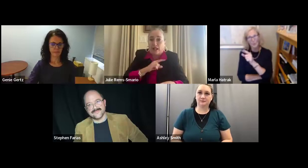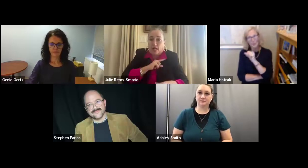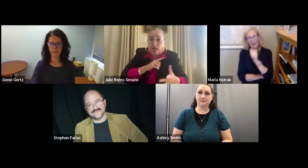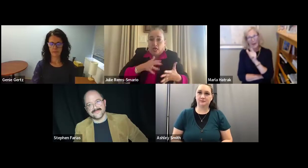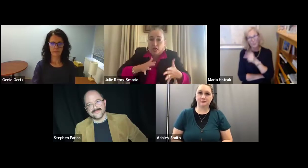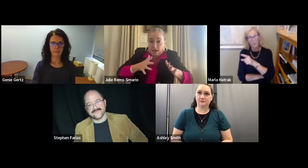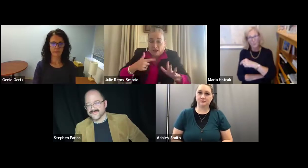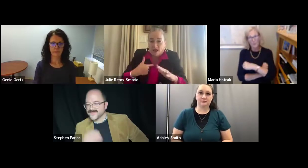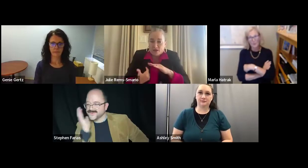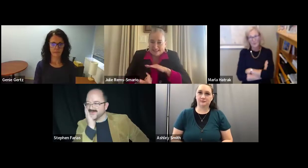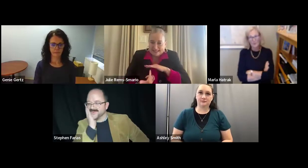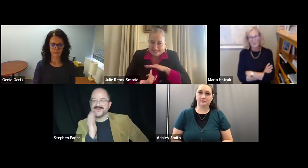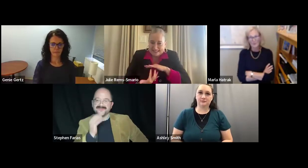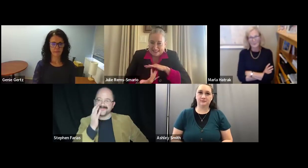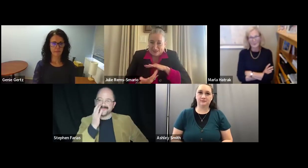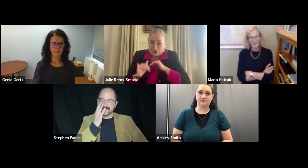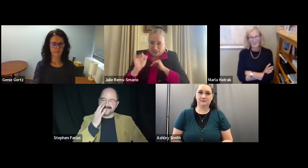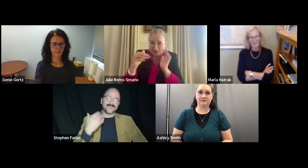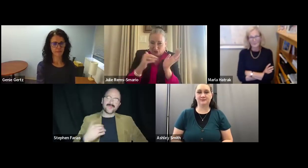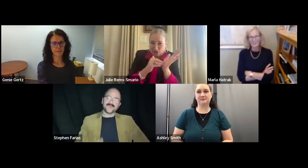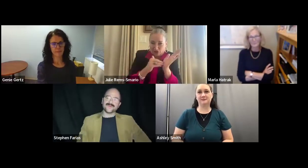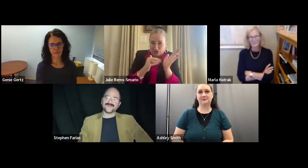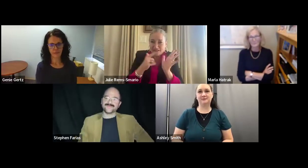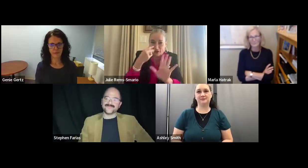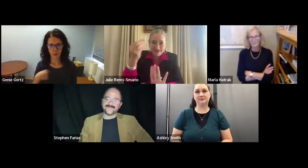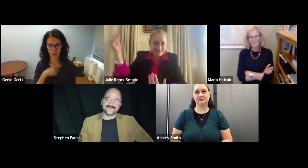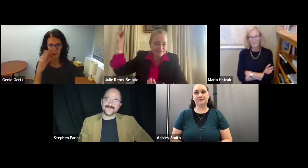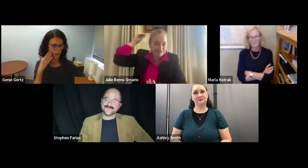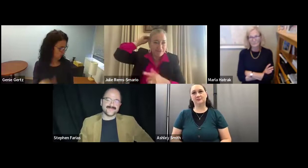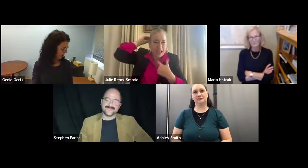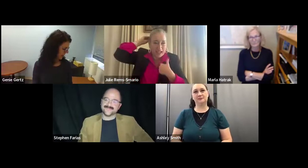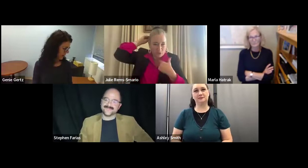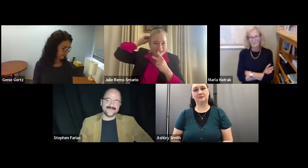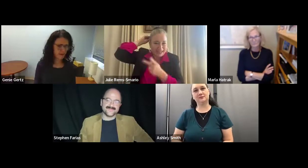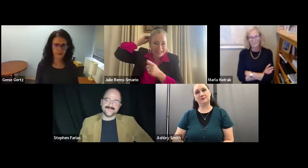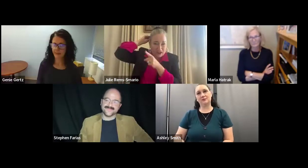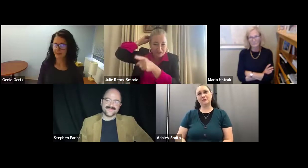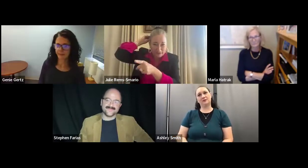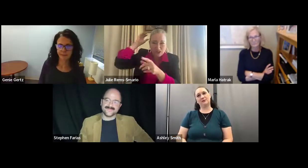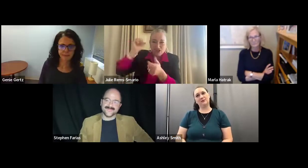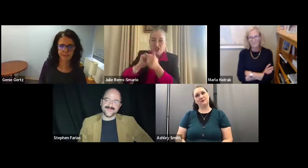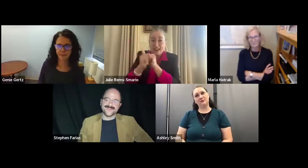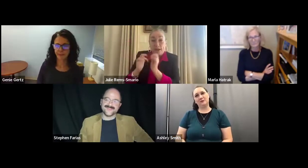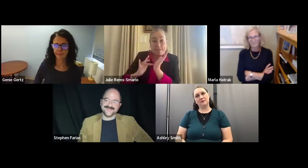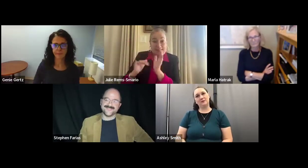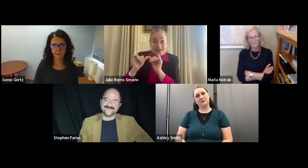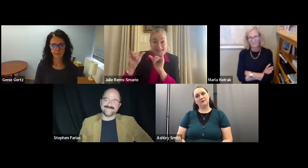this cochlear implant, will never learn how to speak, will never have access to language. And it was that